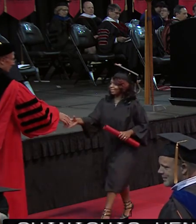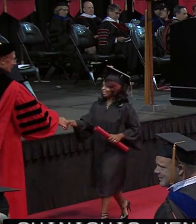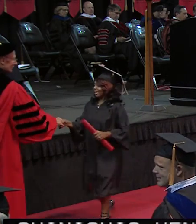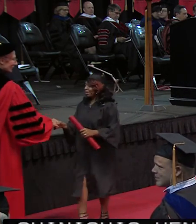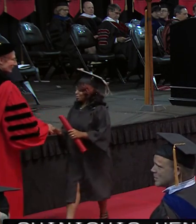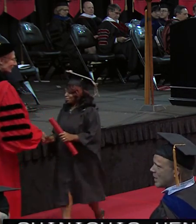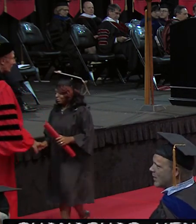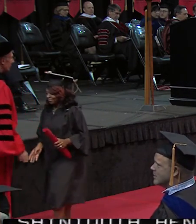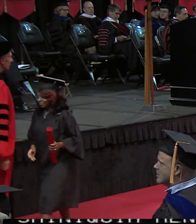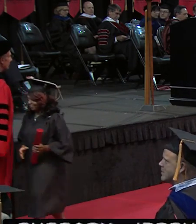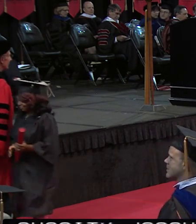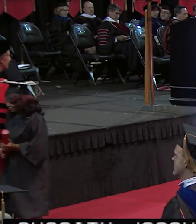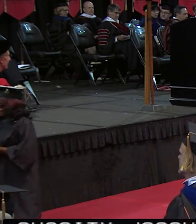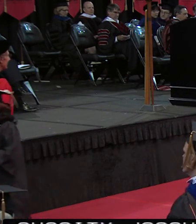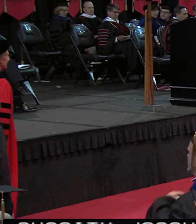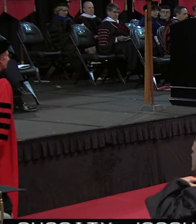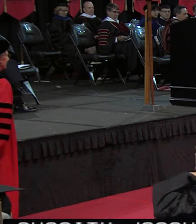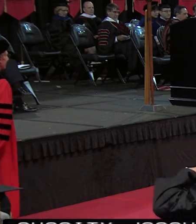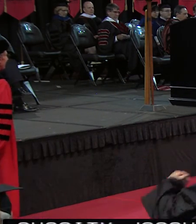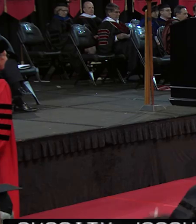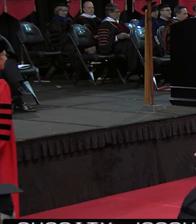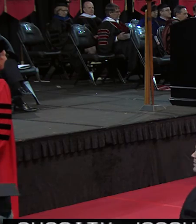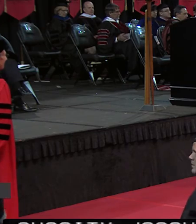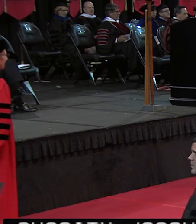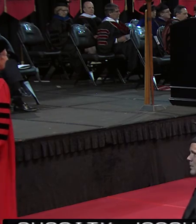Daniel Cole Kemp.